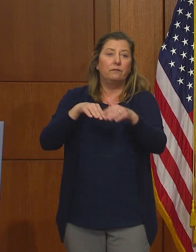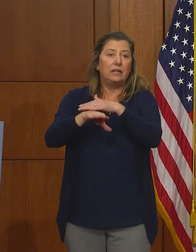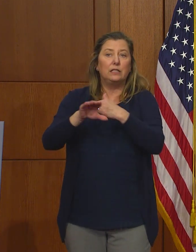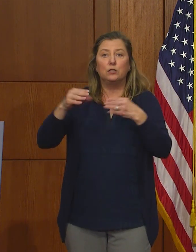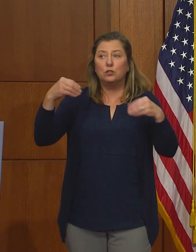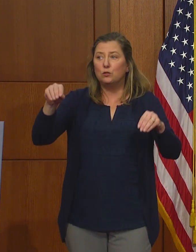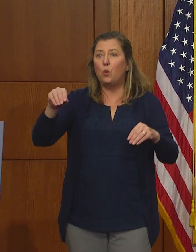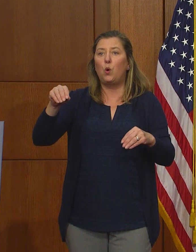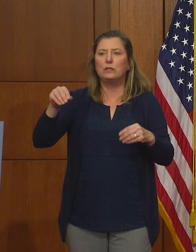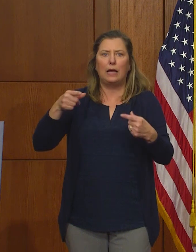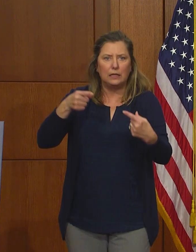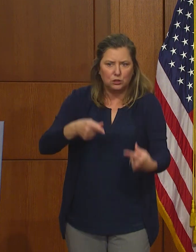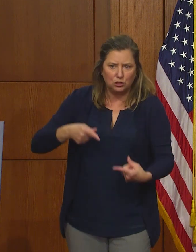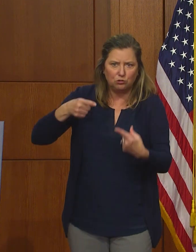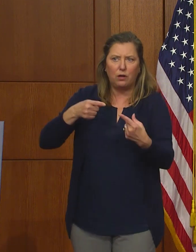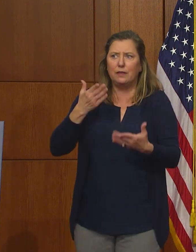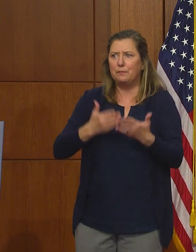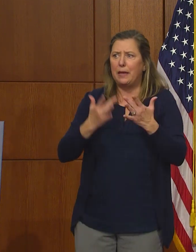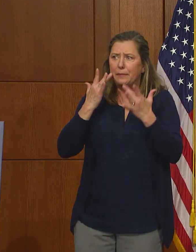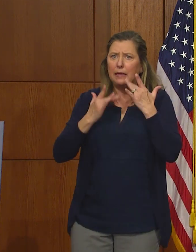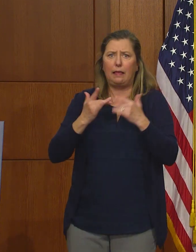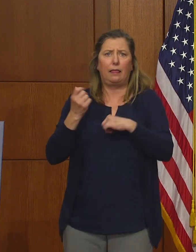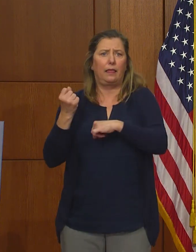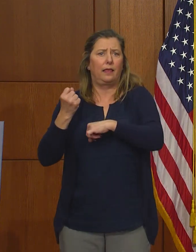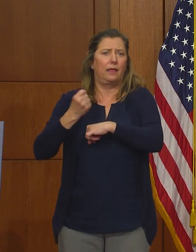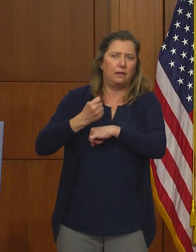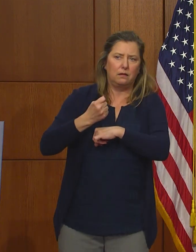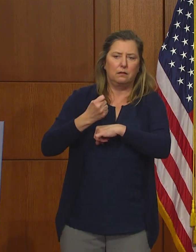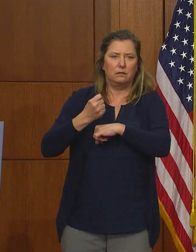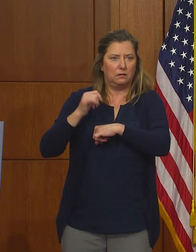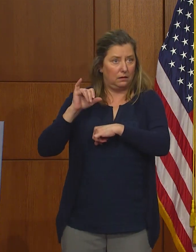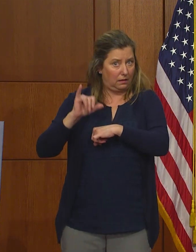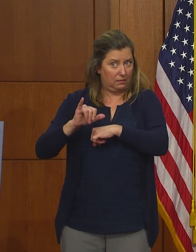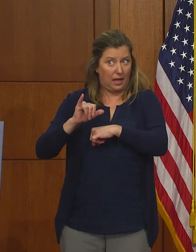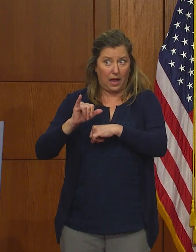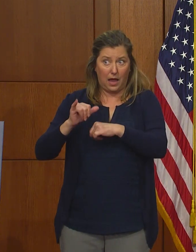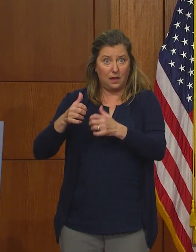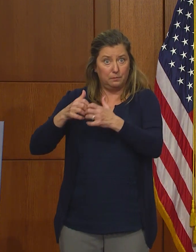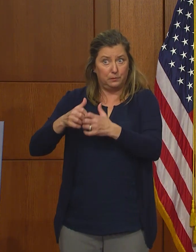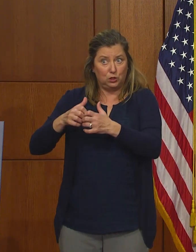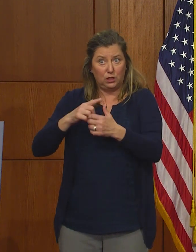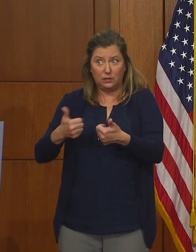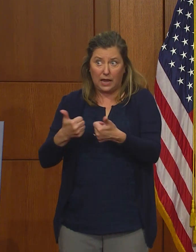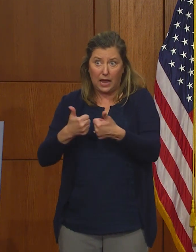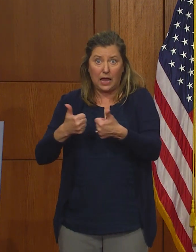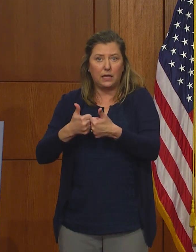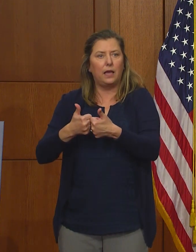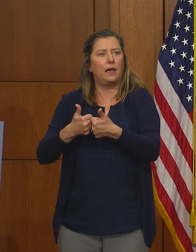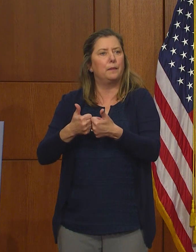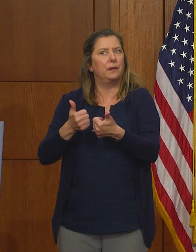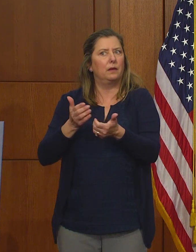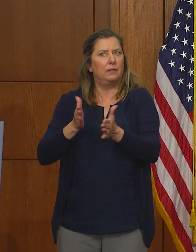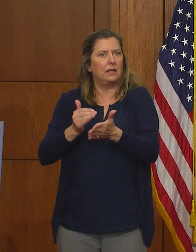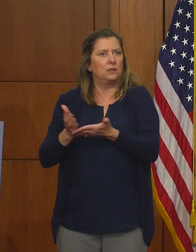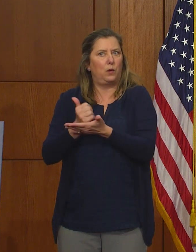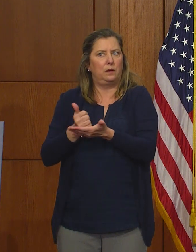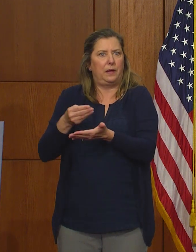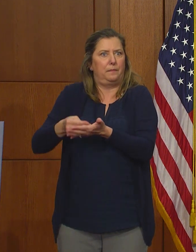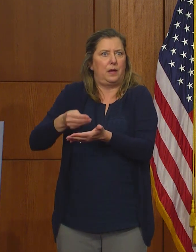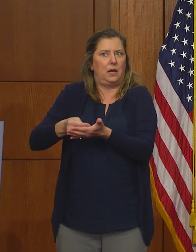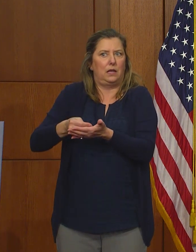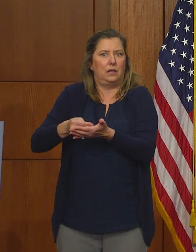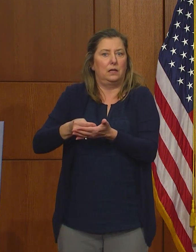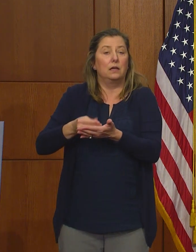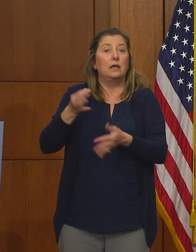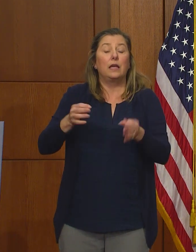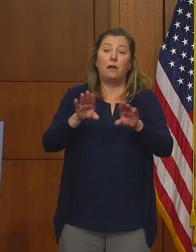and are on the verge of going out of business, that's a revenue stream for many of those businesses that if we were to reopen and then